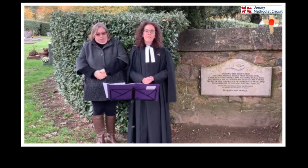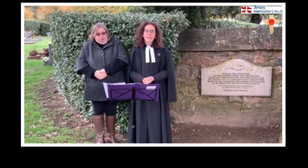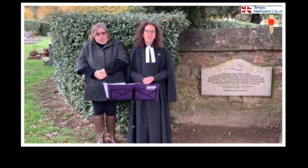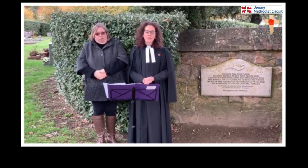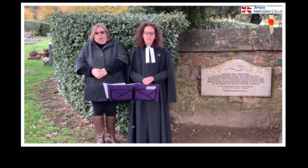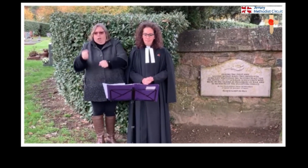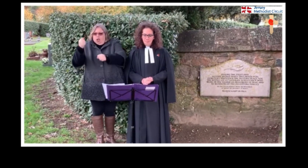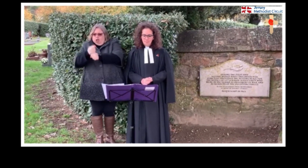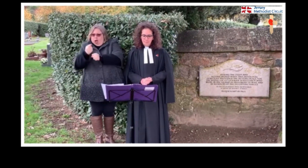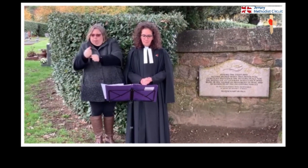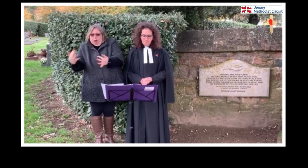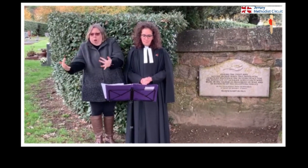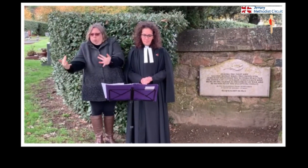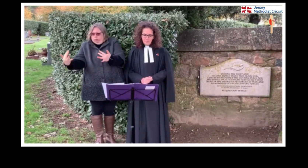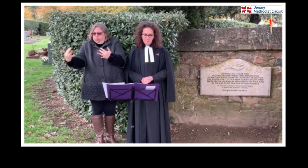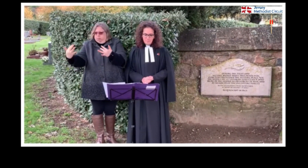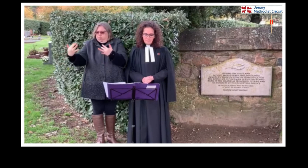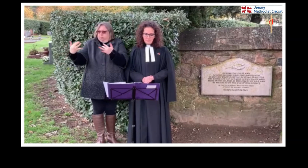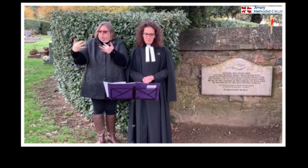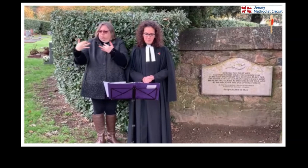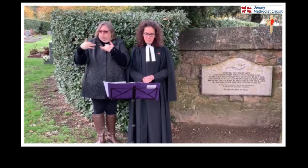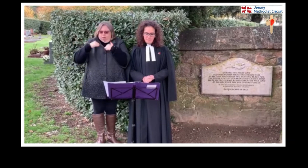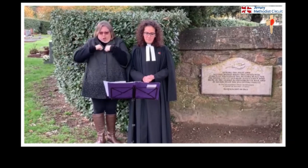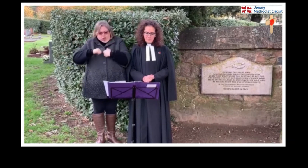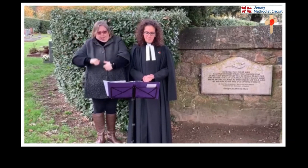The German invasion.